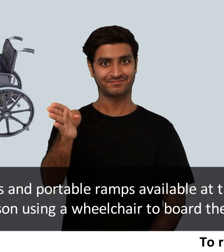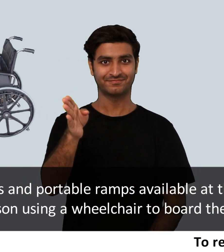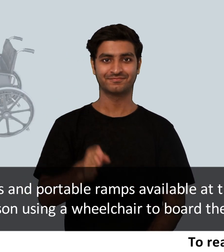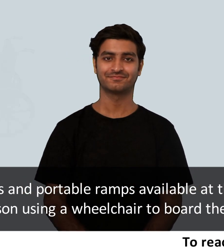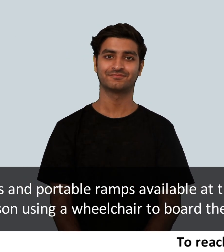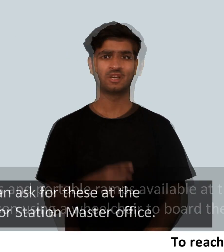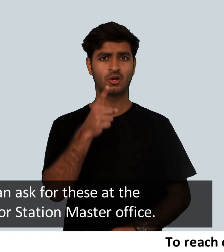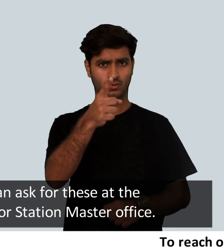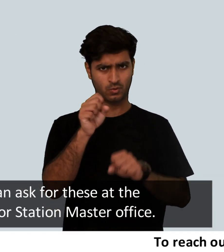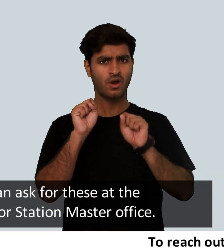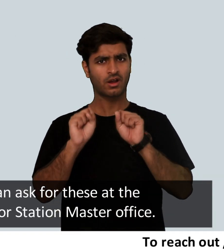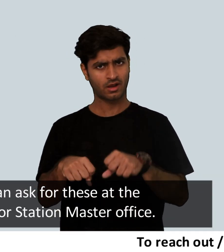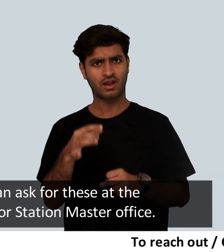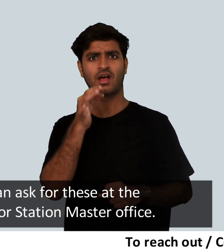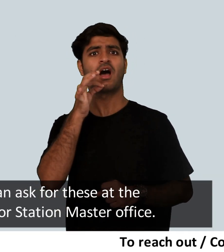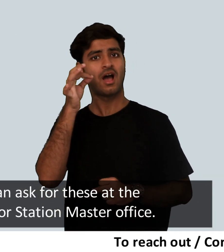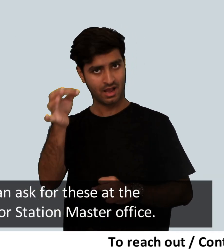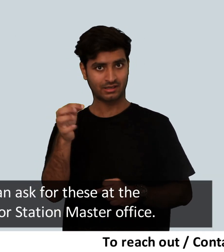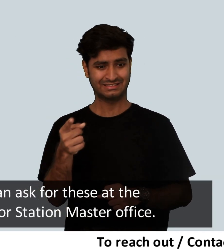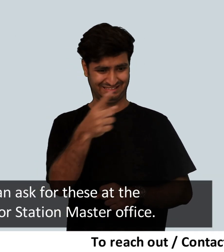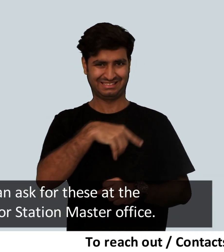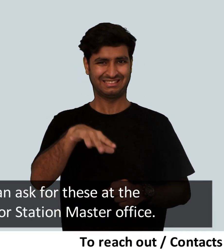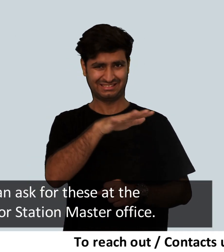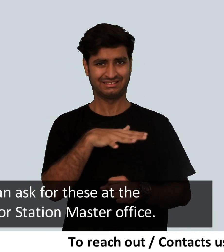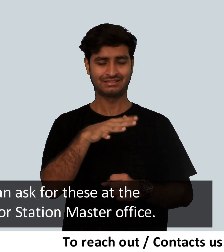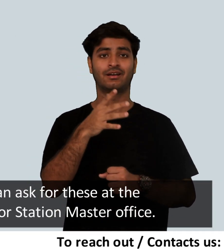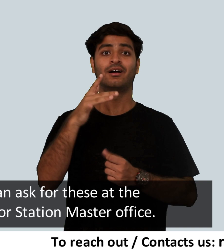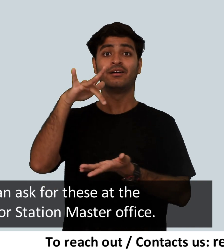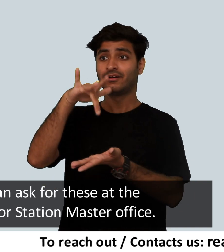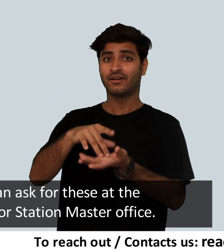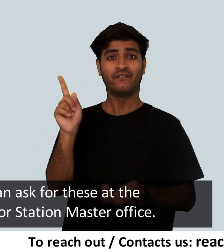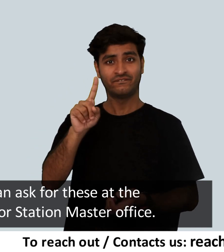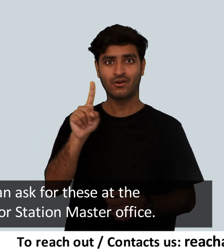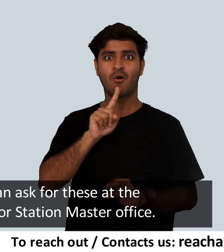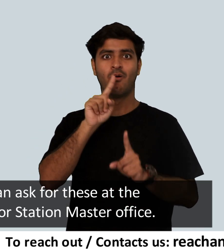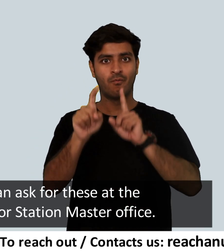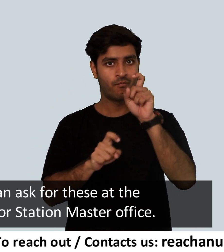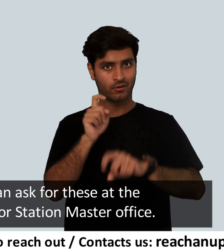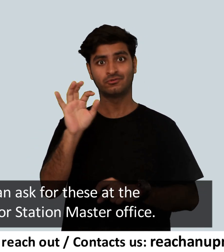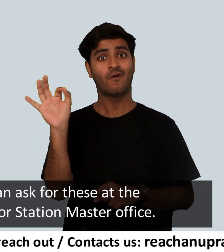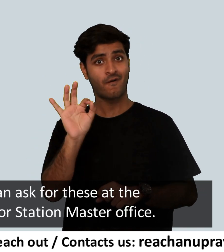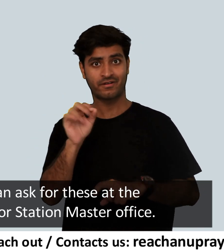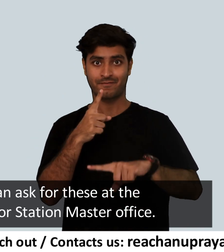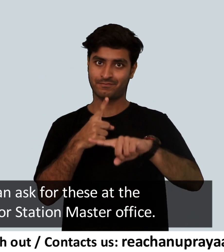board the train. You can ask this at the enquiry or station master office.